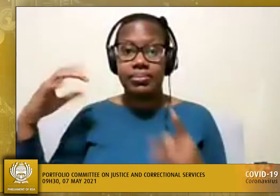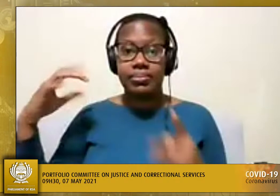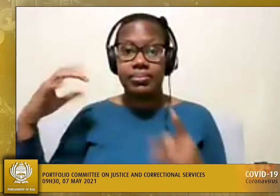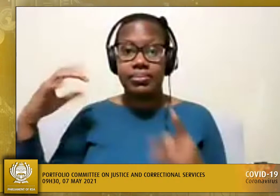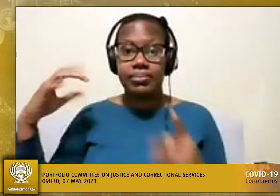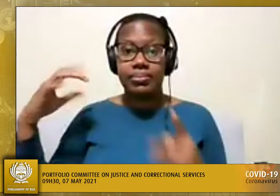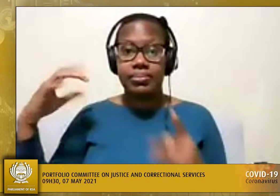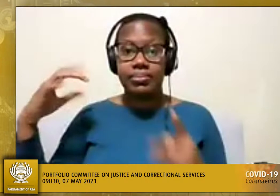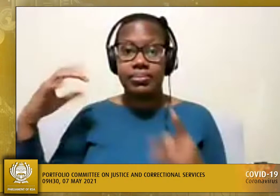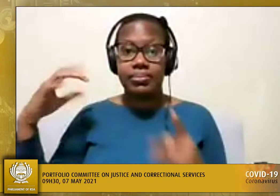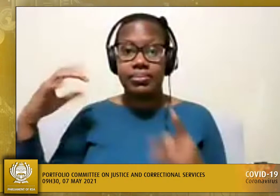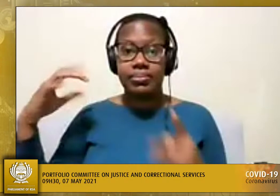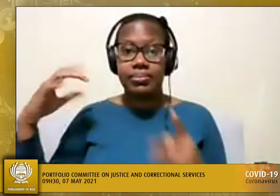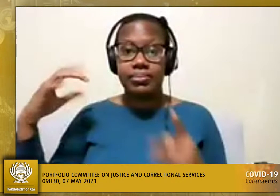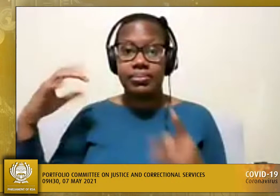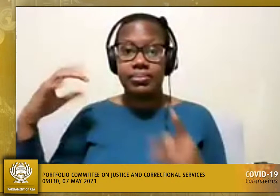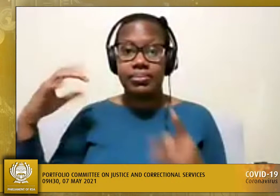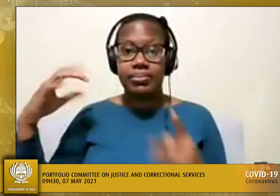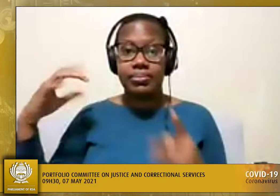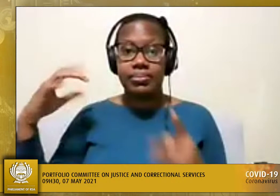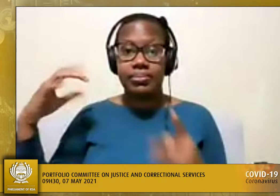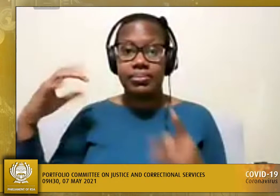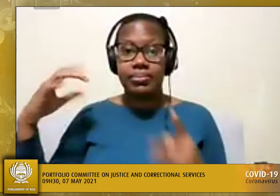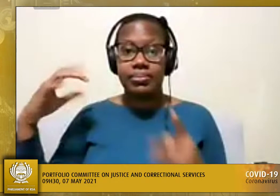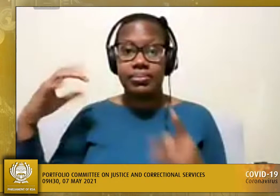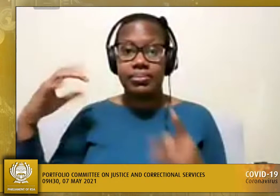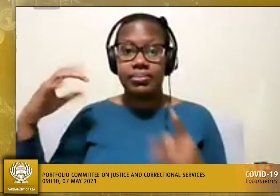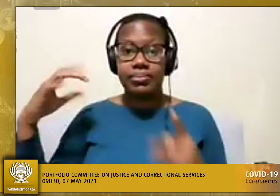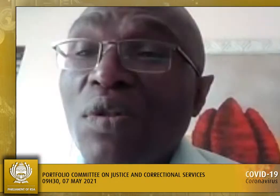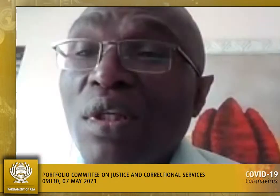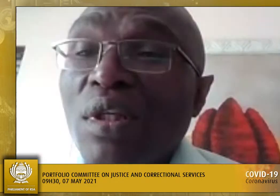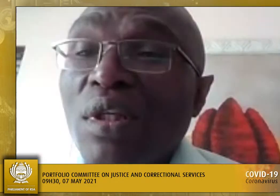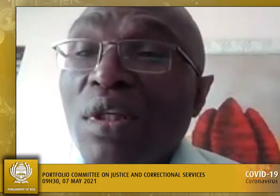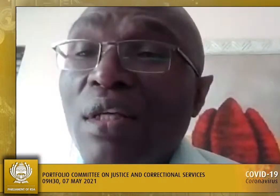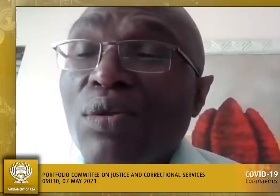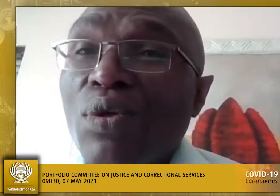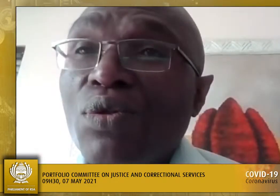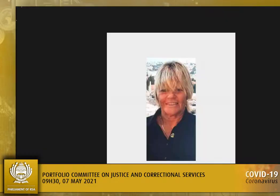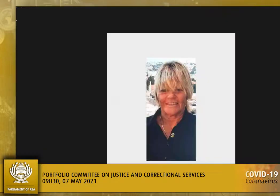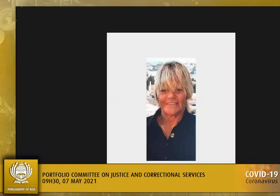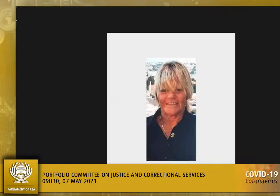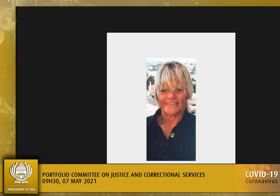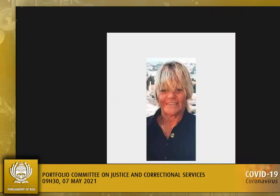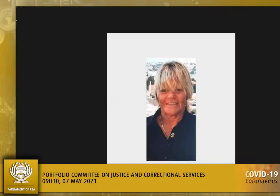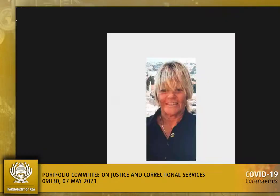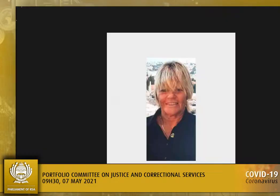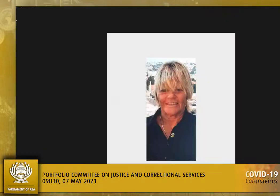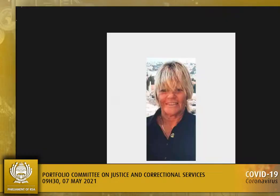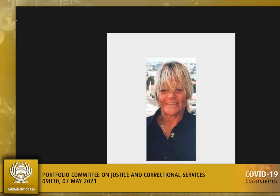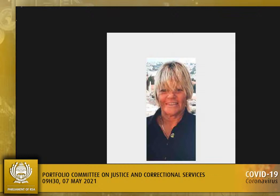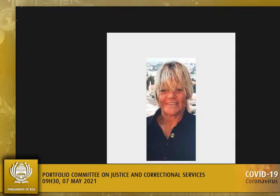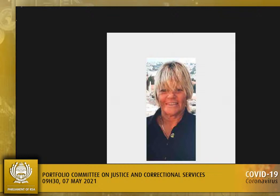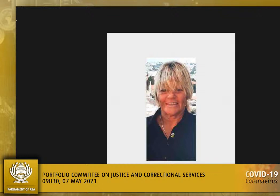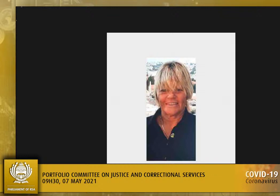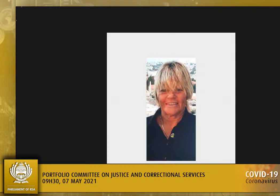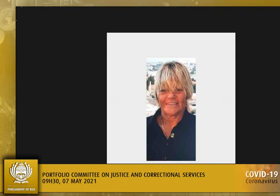honorable yes give you a minute or so yeah it's fun the dog is gone now